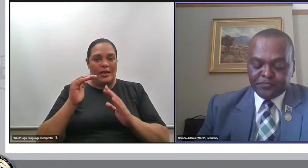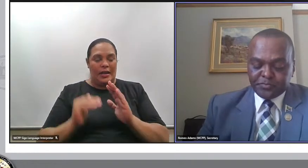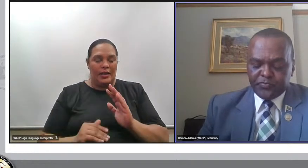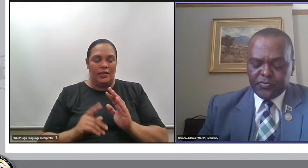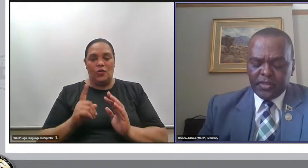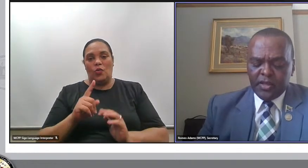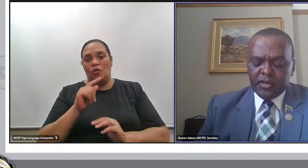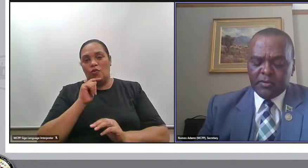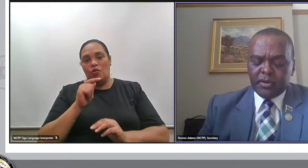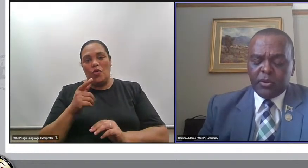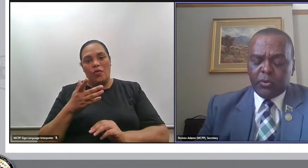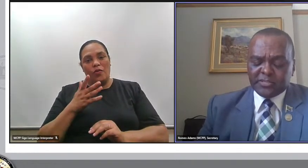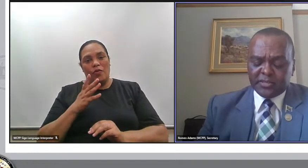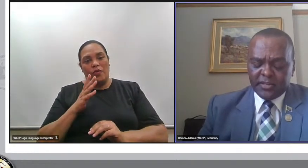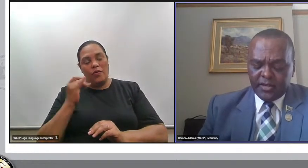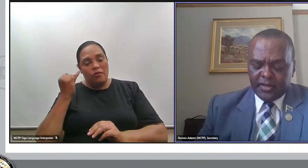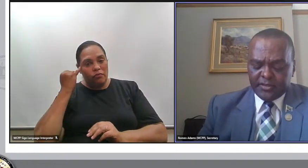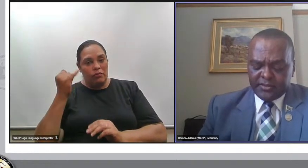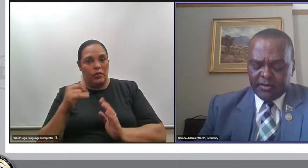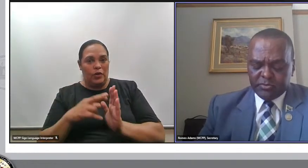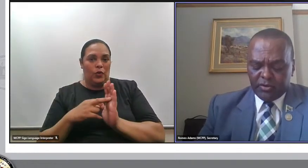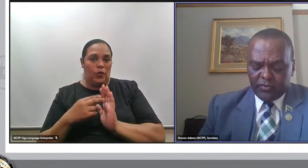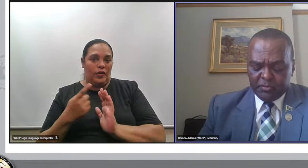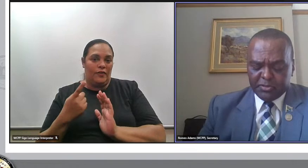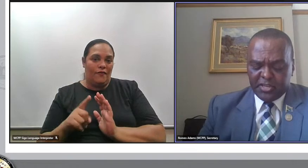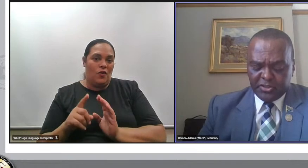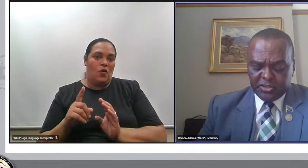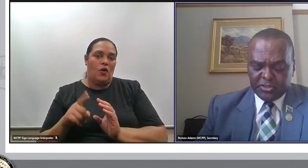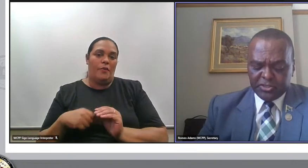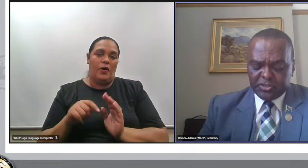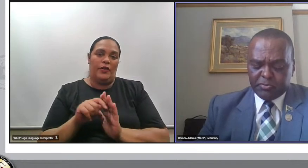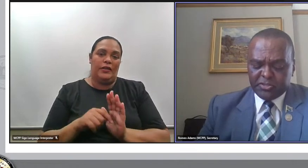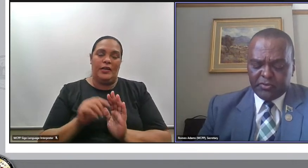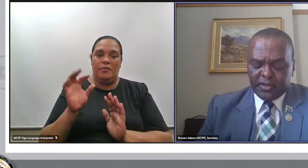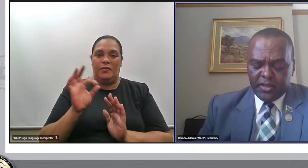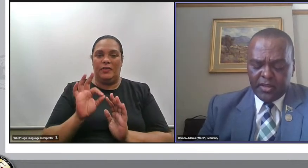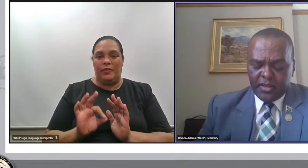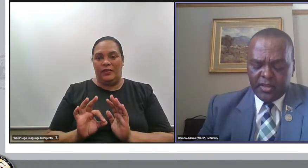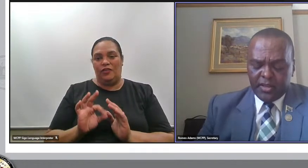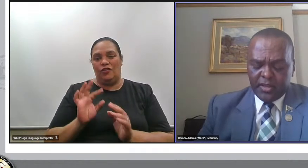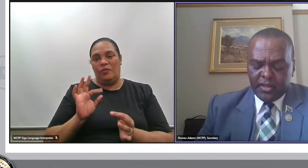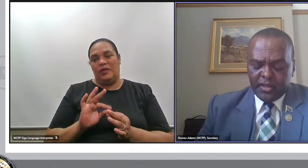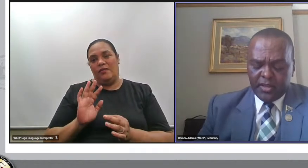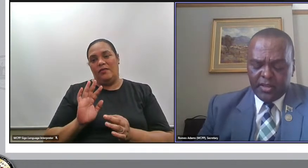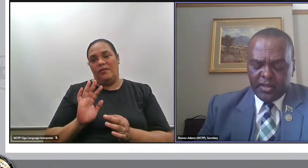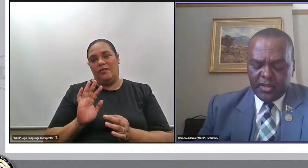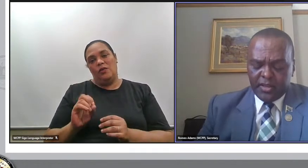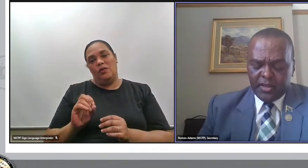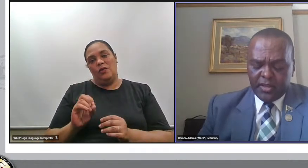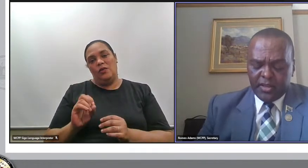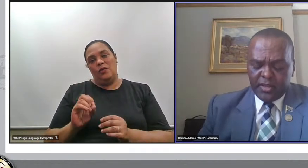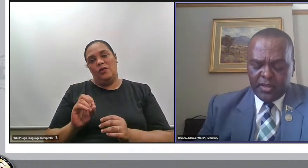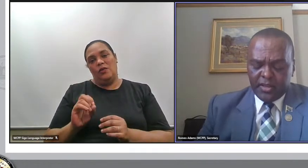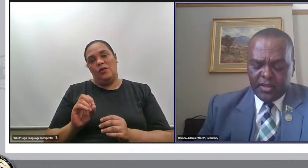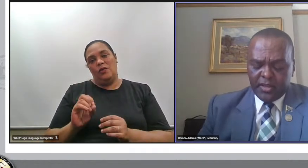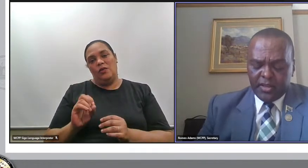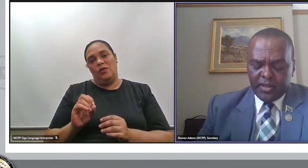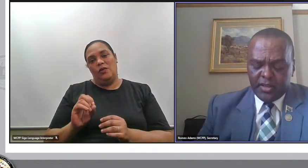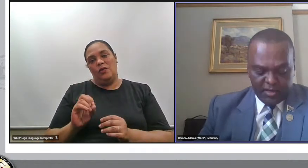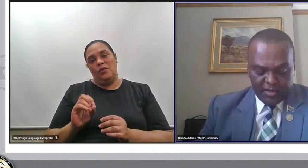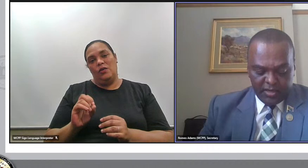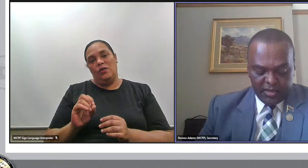initially requested in terms of the percentages specifically. Chairperson, with regards